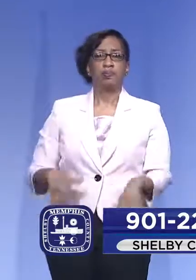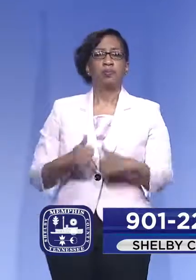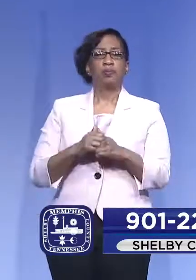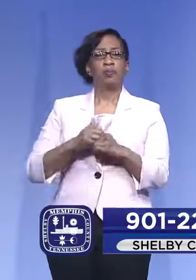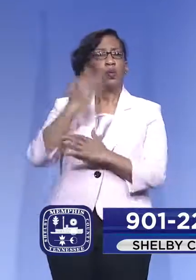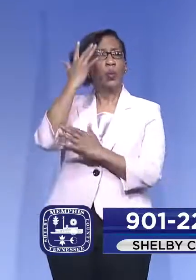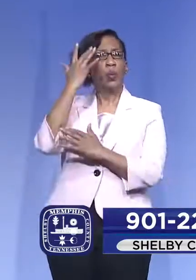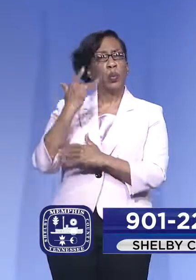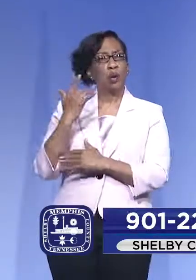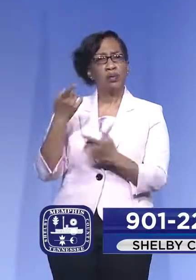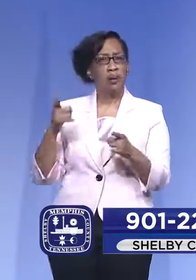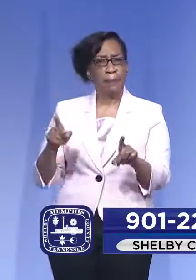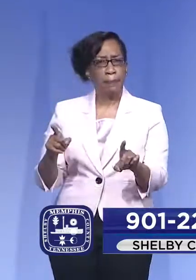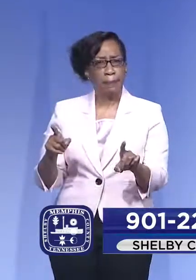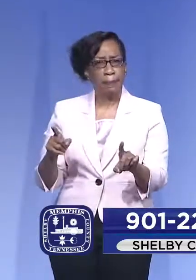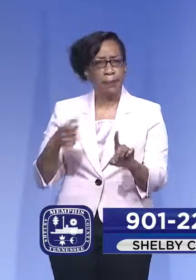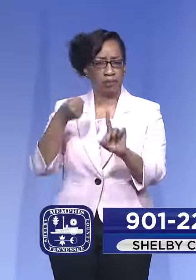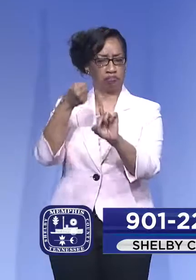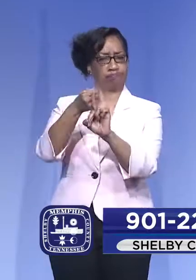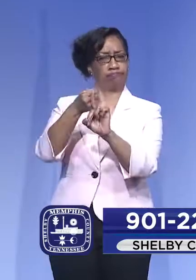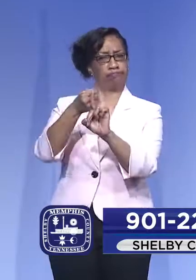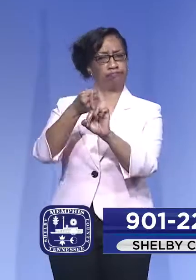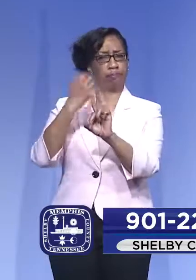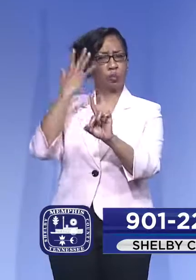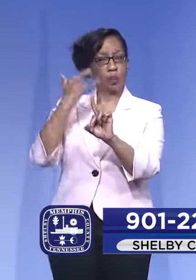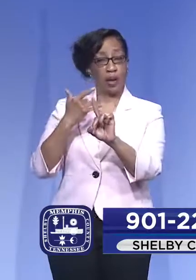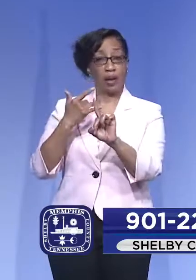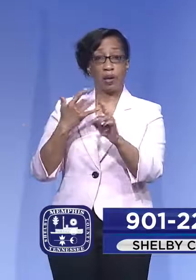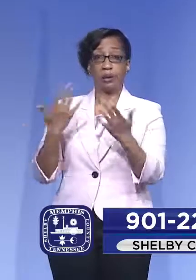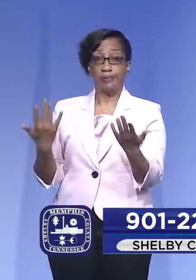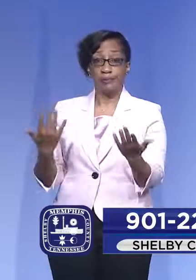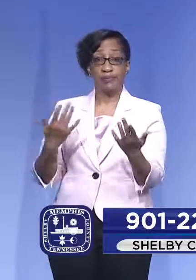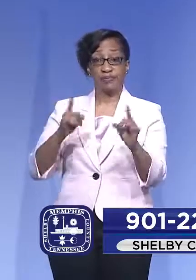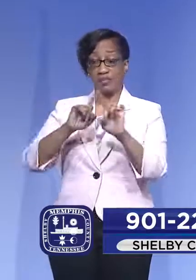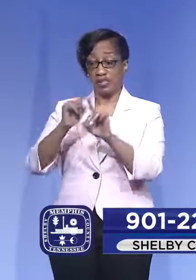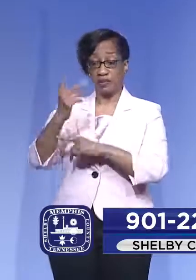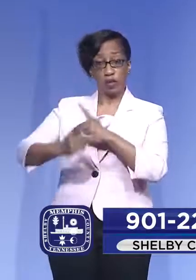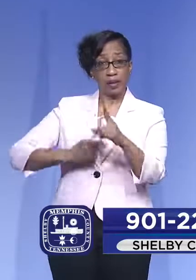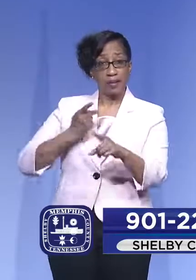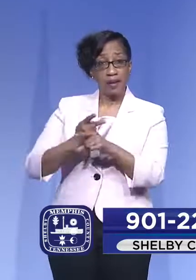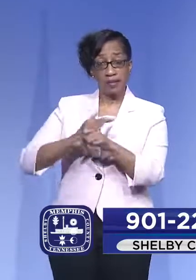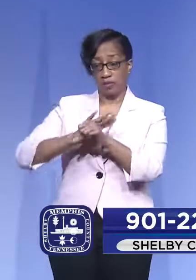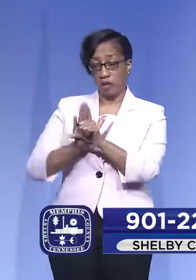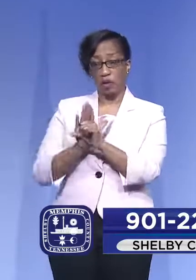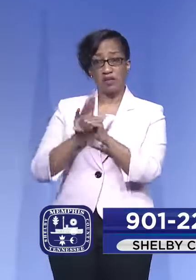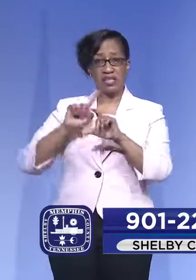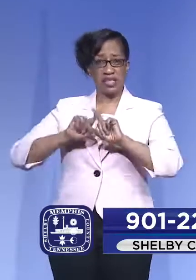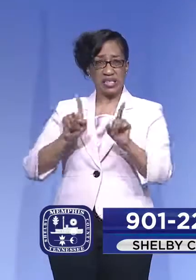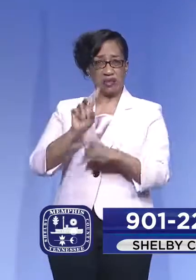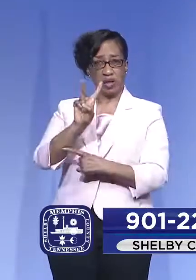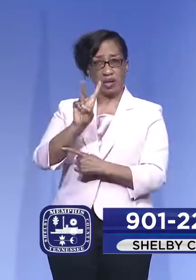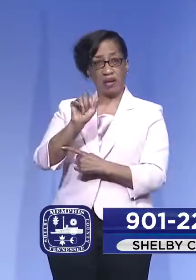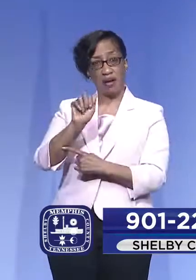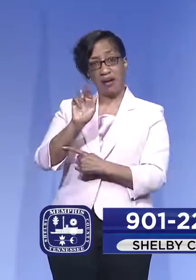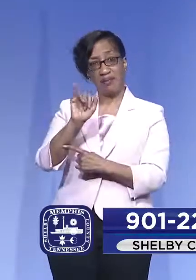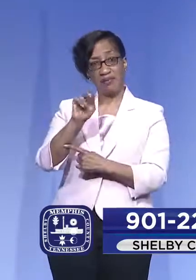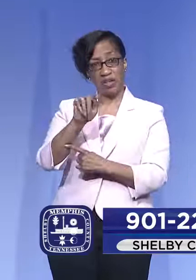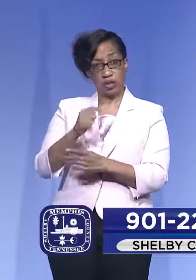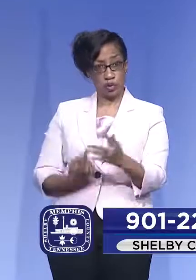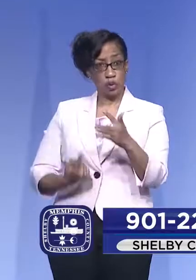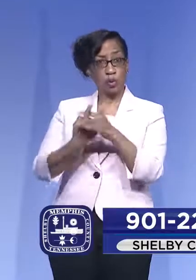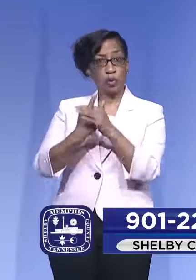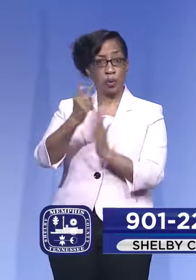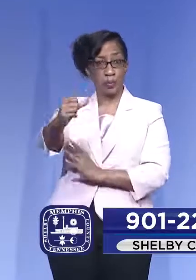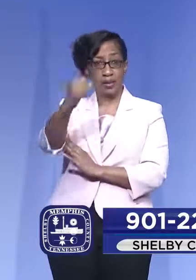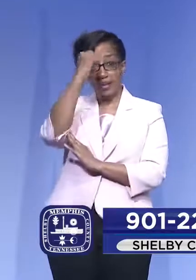is occurring is emerging variants and mutating viruses in the subcontinent of India. And one